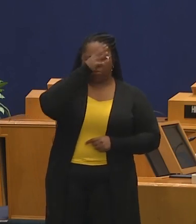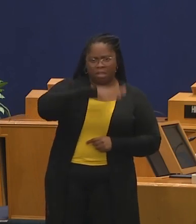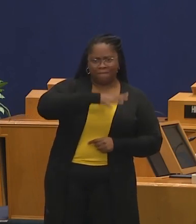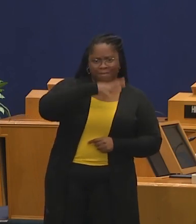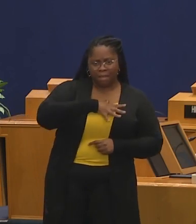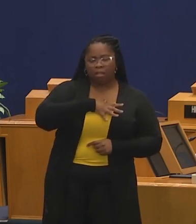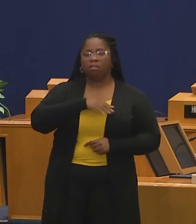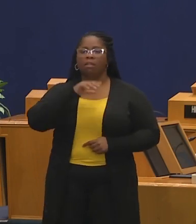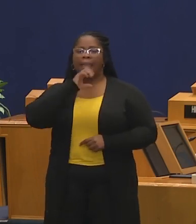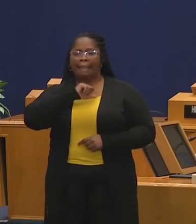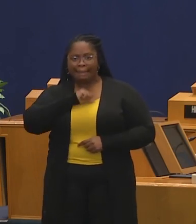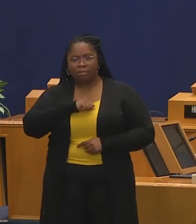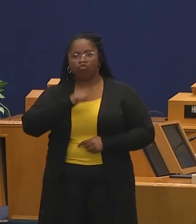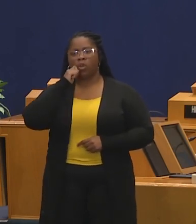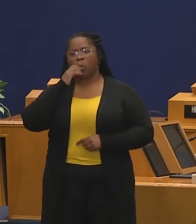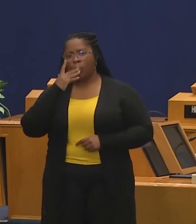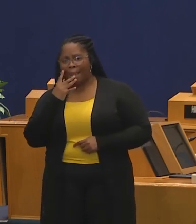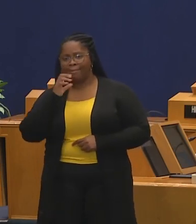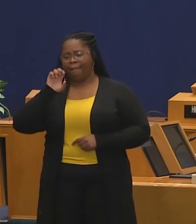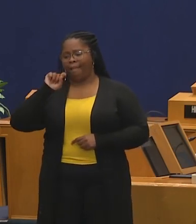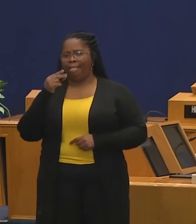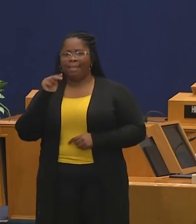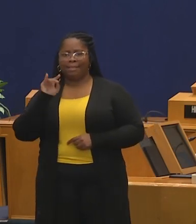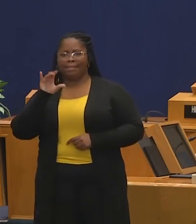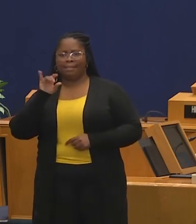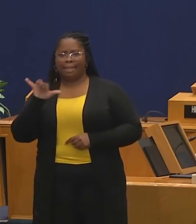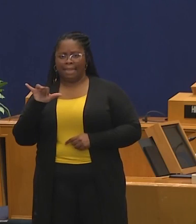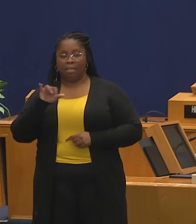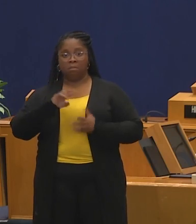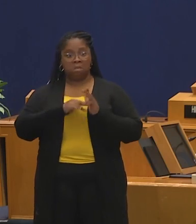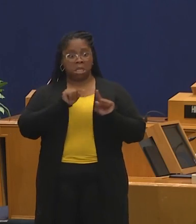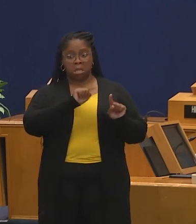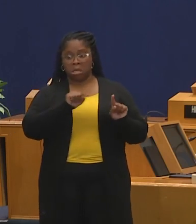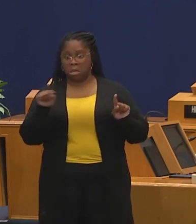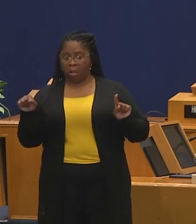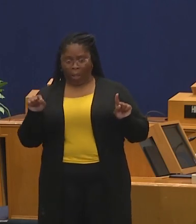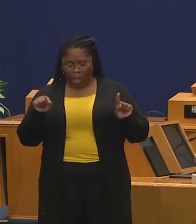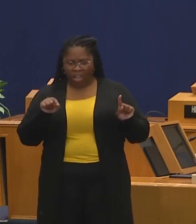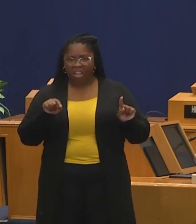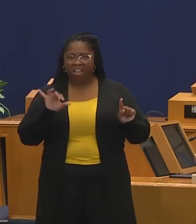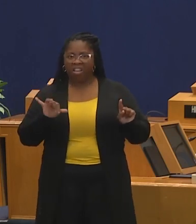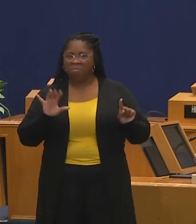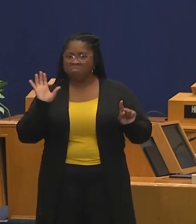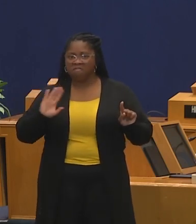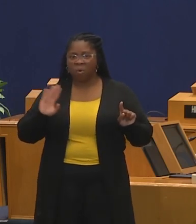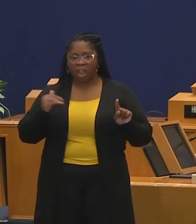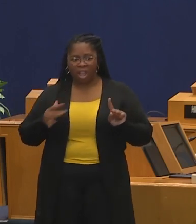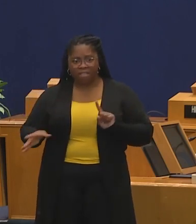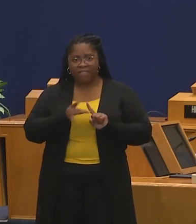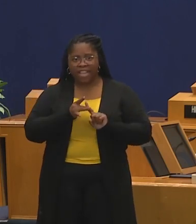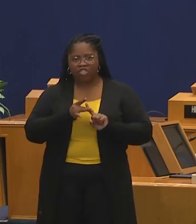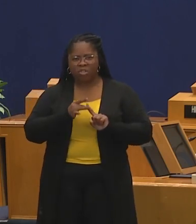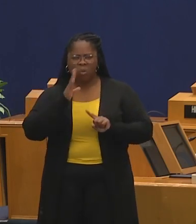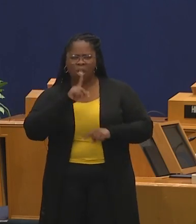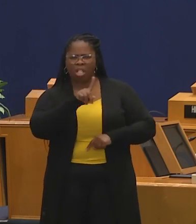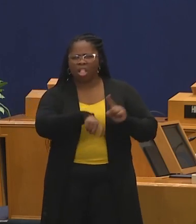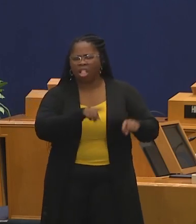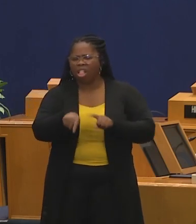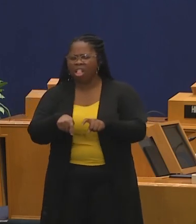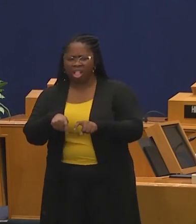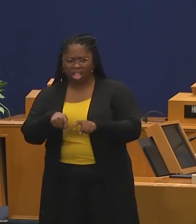those who are infected or were infected at some point in time, we will note how many people had symptoms and how many